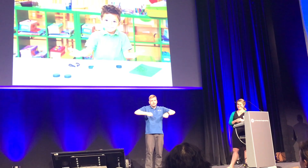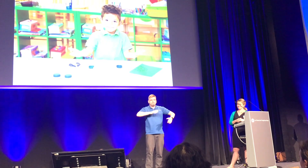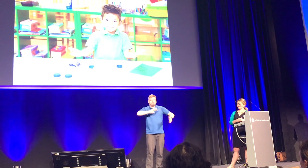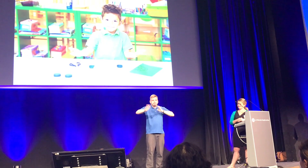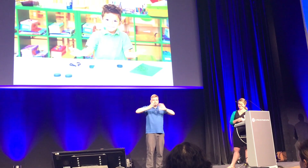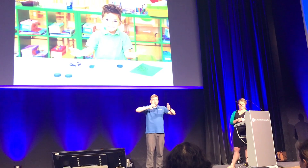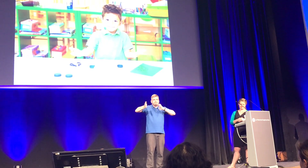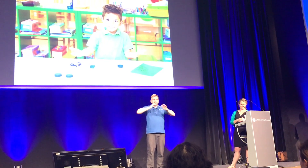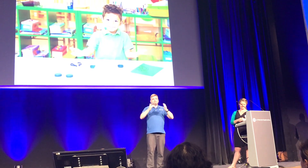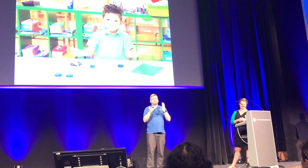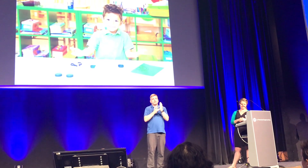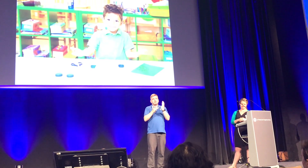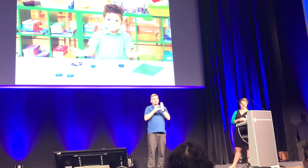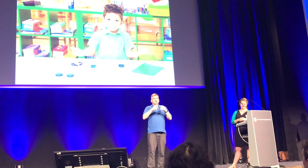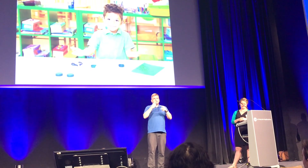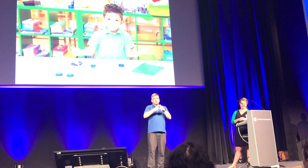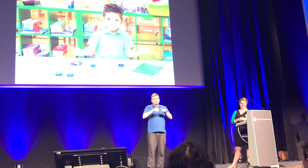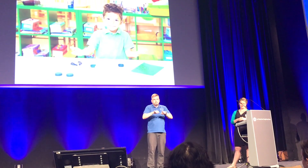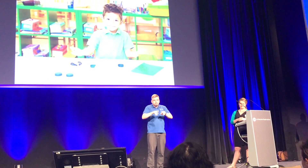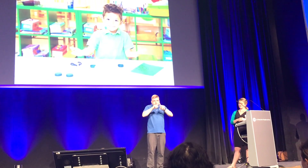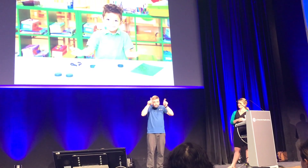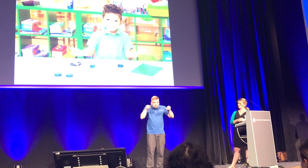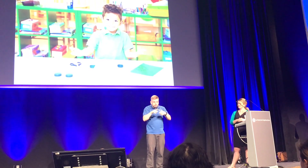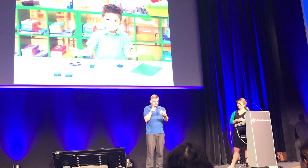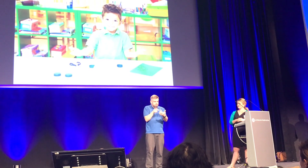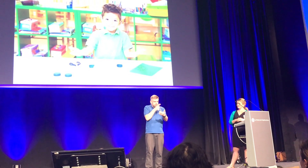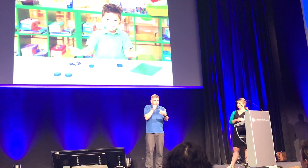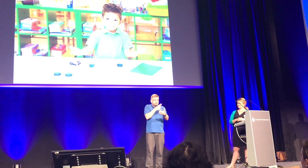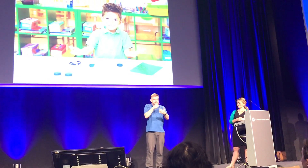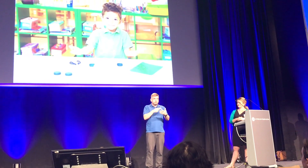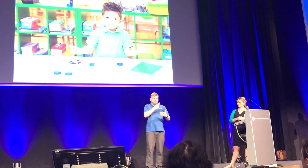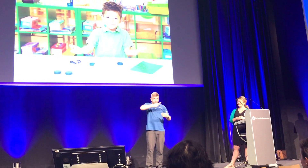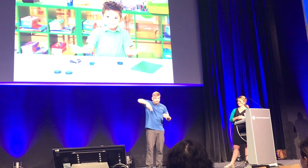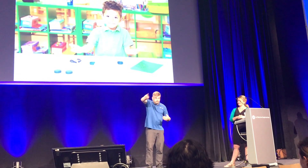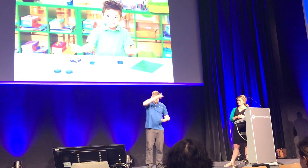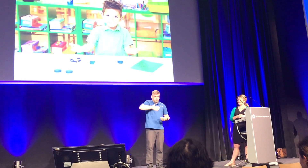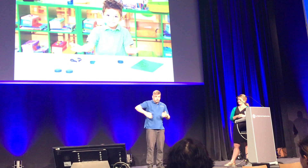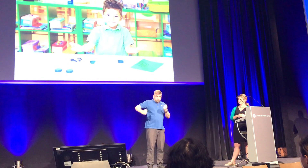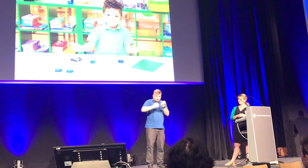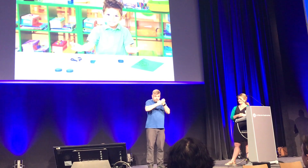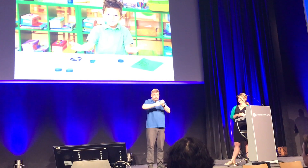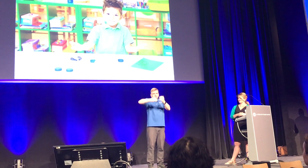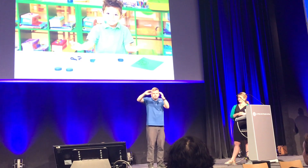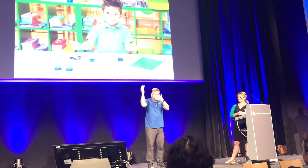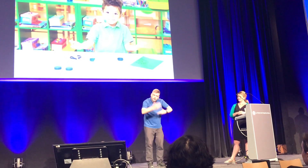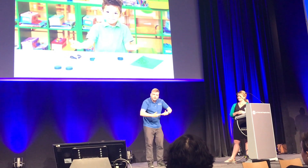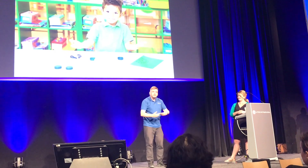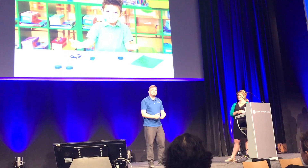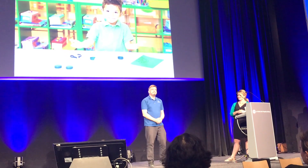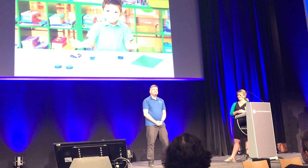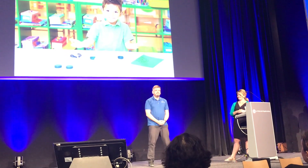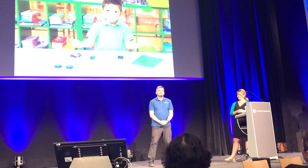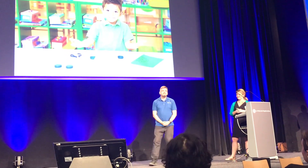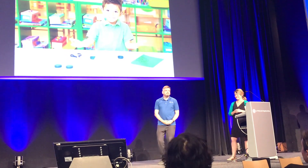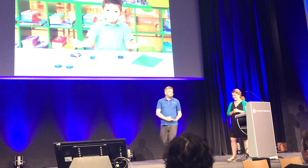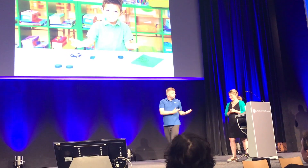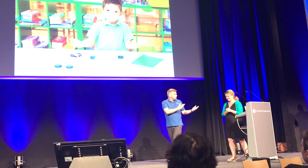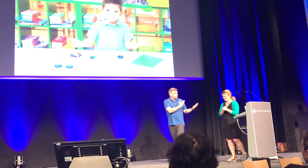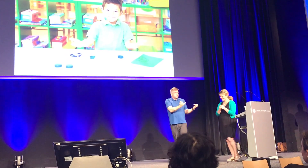Emphasizes the focus on sign language and visual learning and the creation of resources through online platforms,